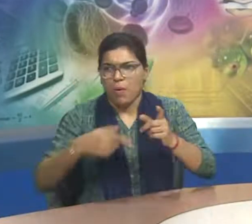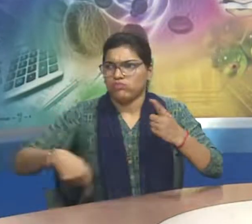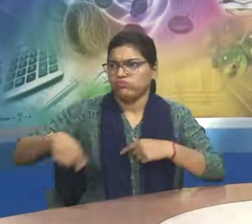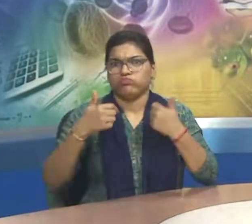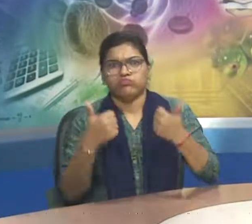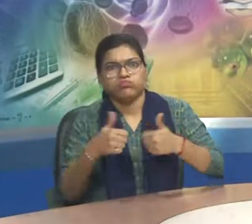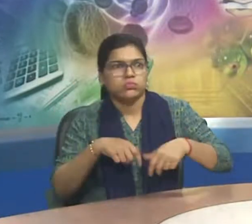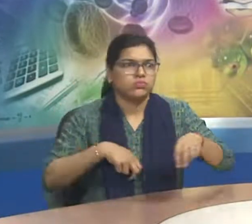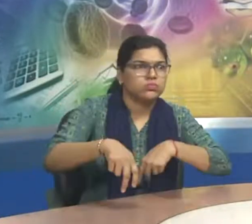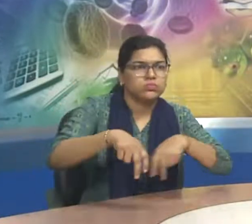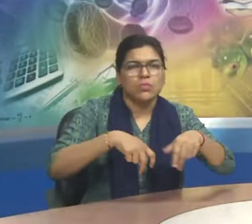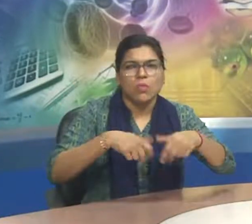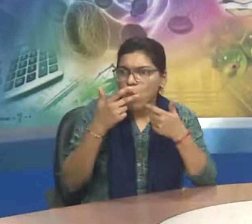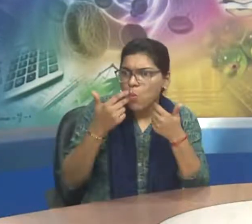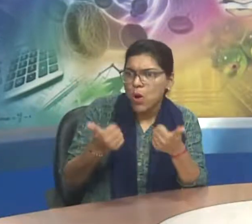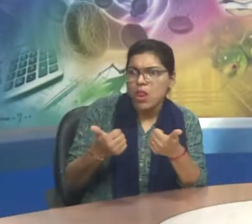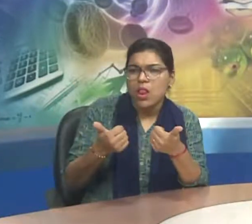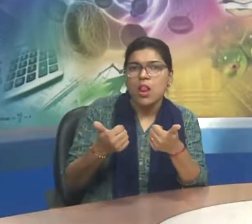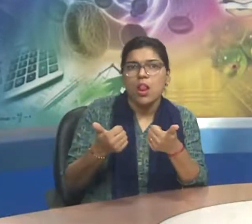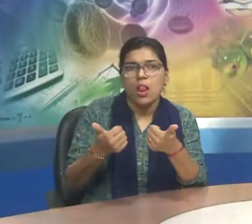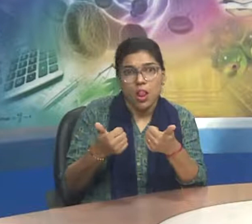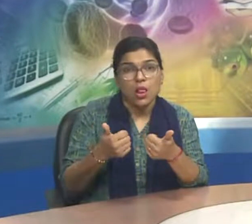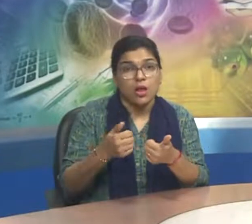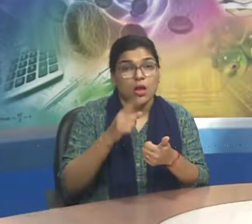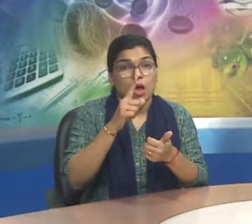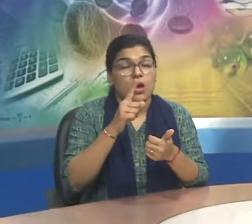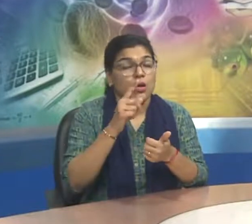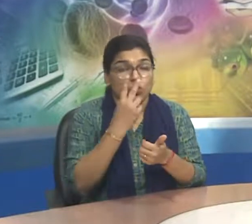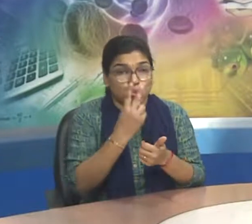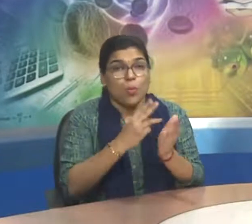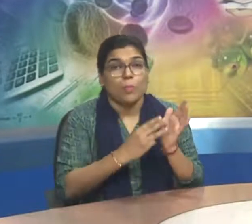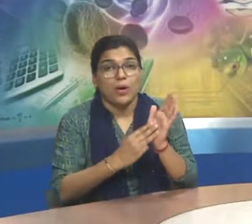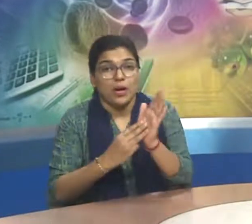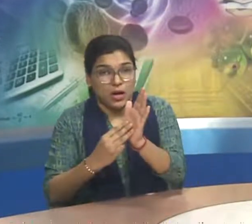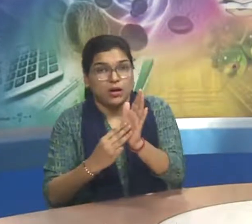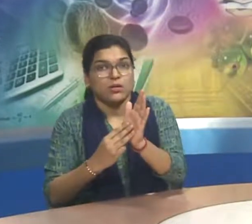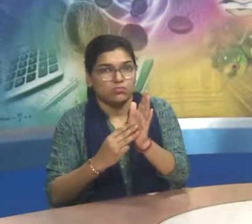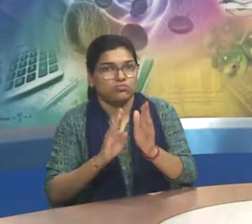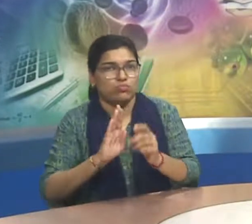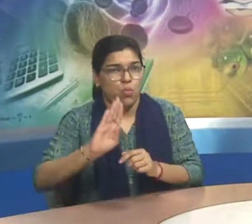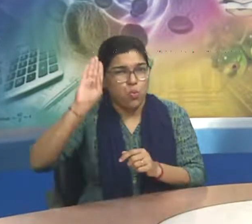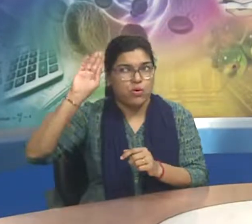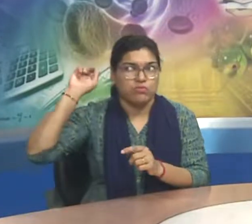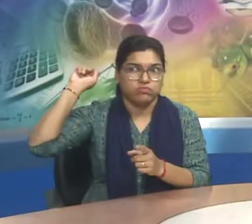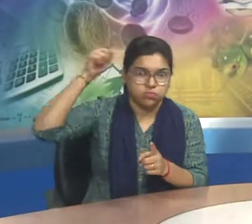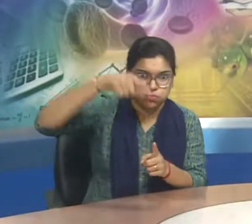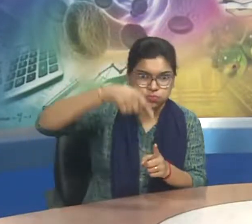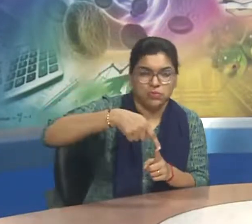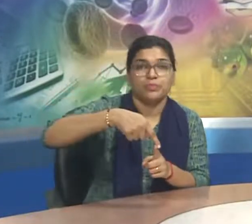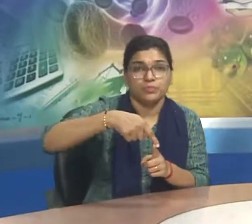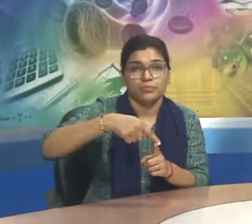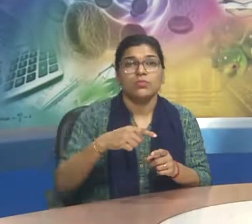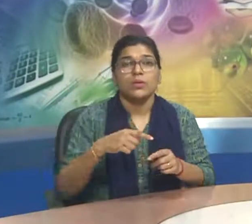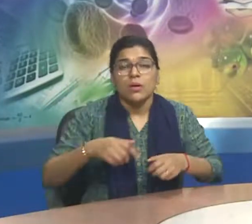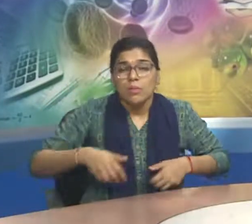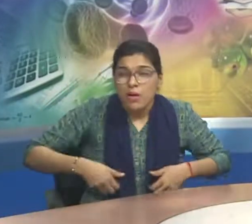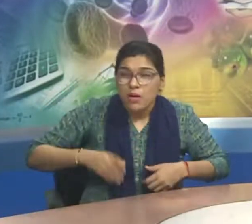because of the transformation, and it was about 2 million years